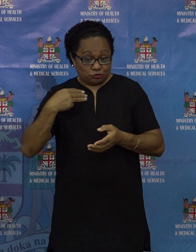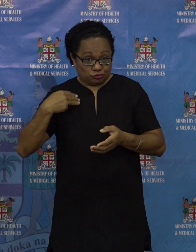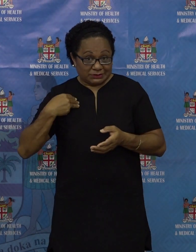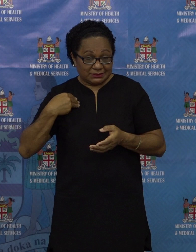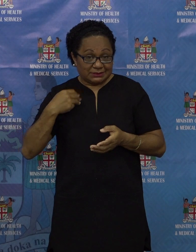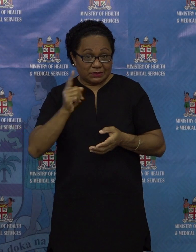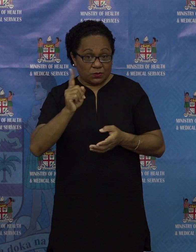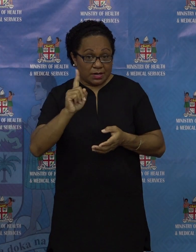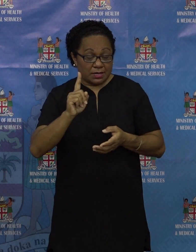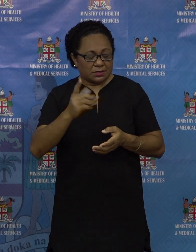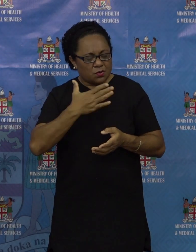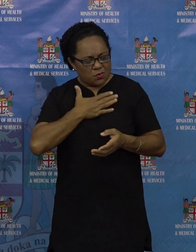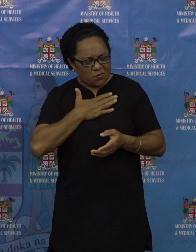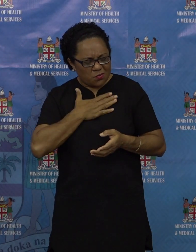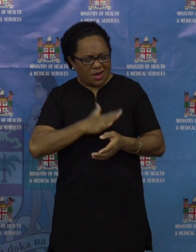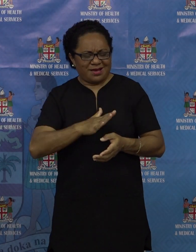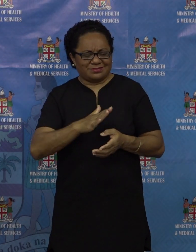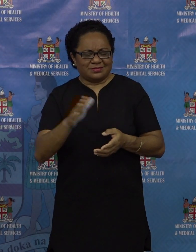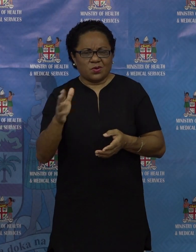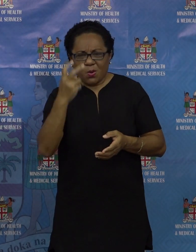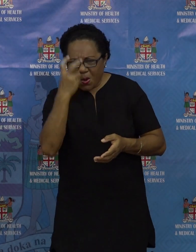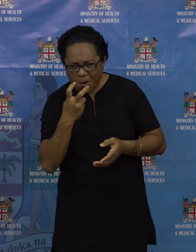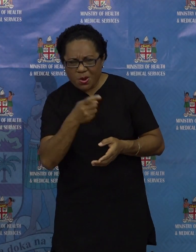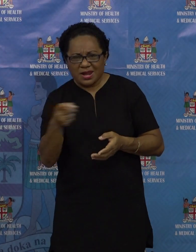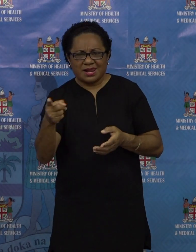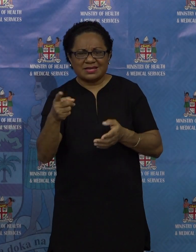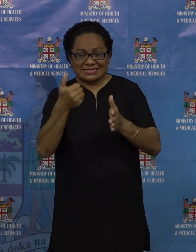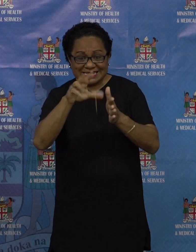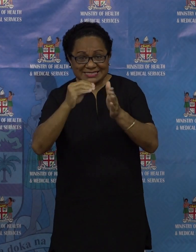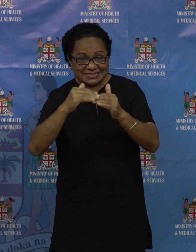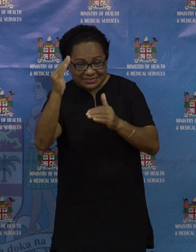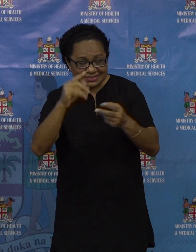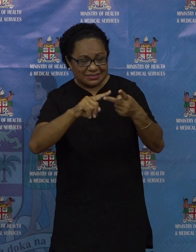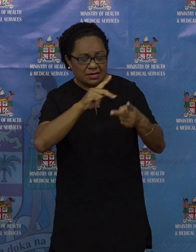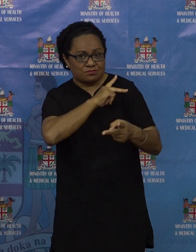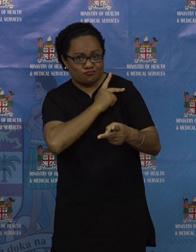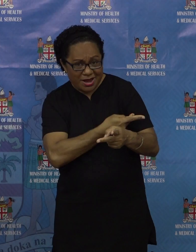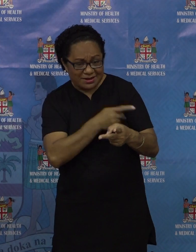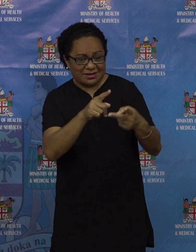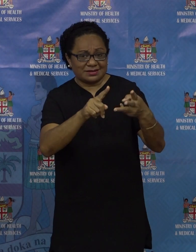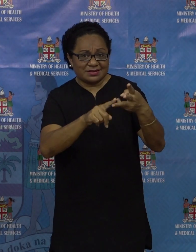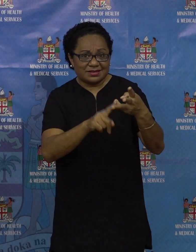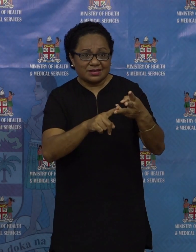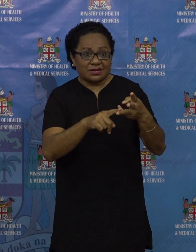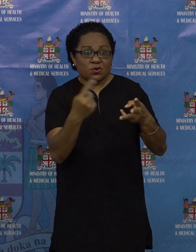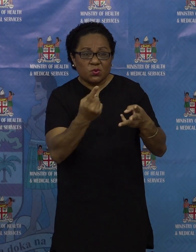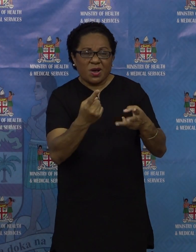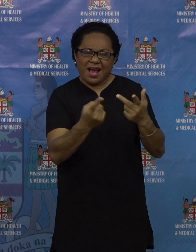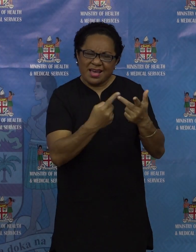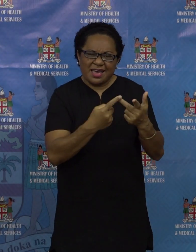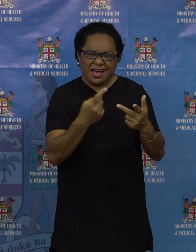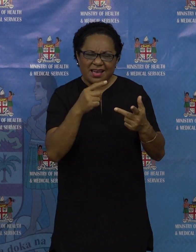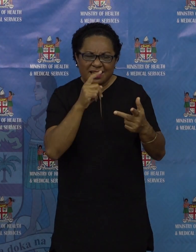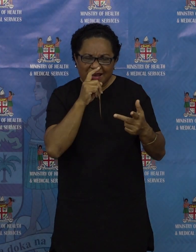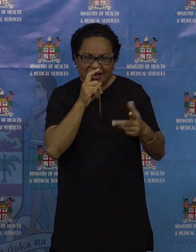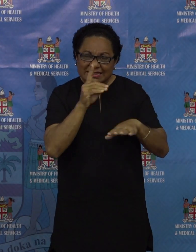prioritizing the vaccination of the most vulnerable subgroups: people over 60, pregnant women, women with comorbidities, and other